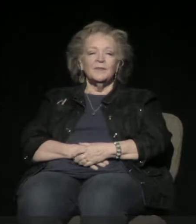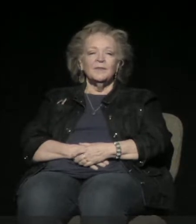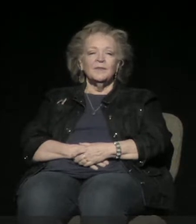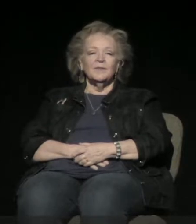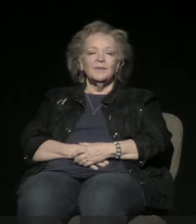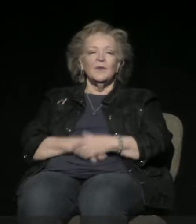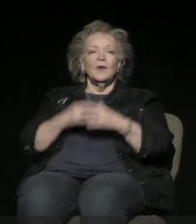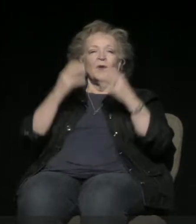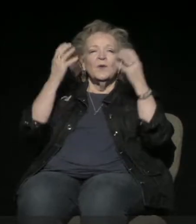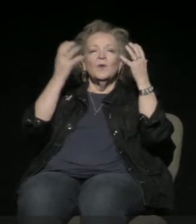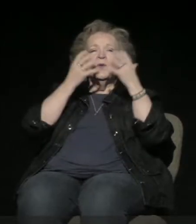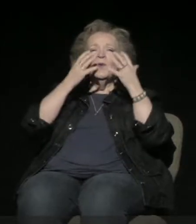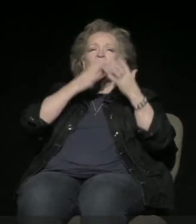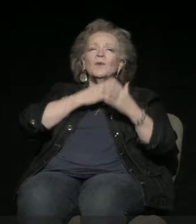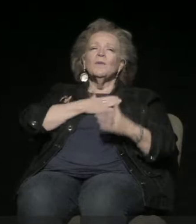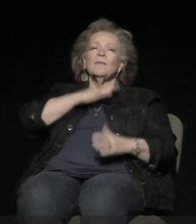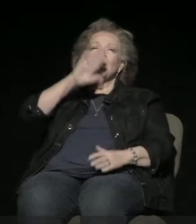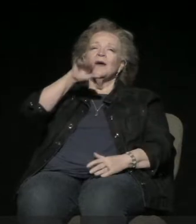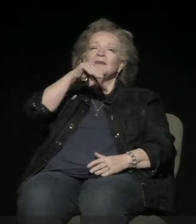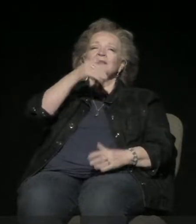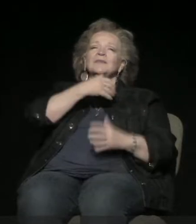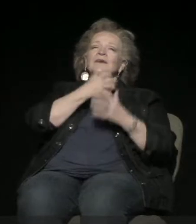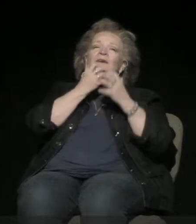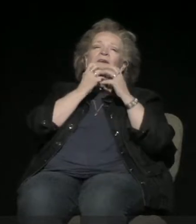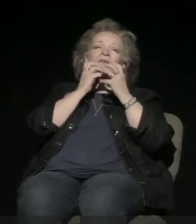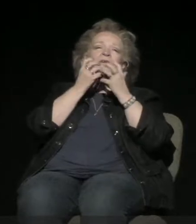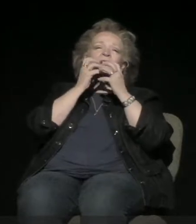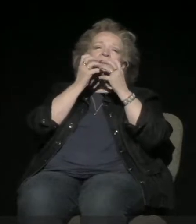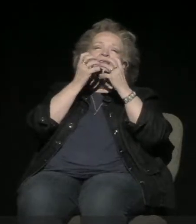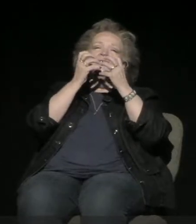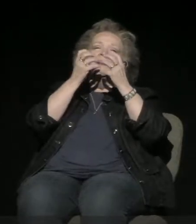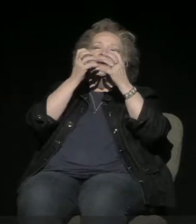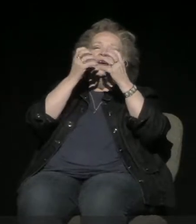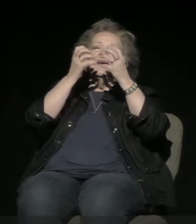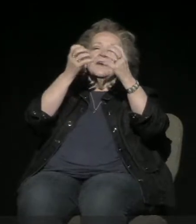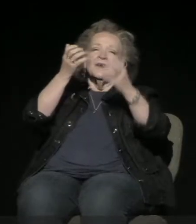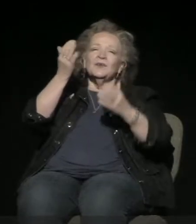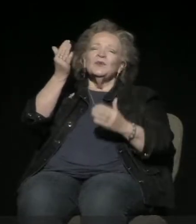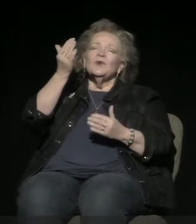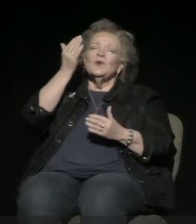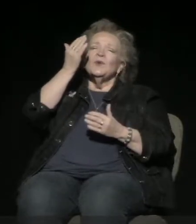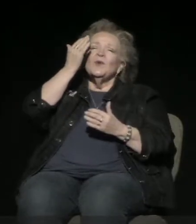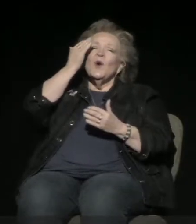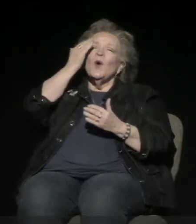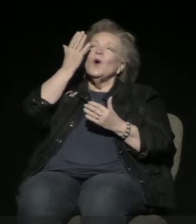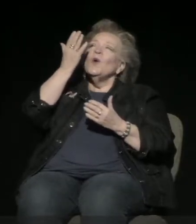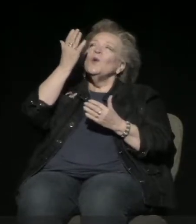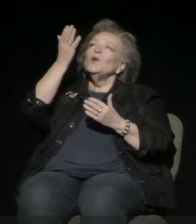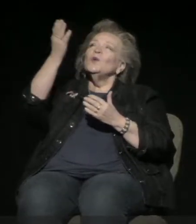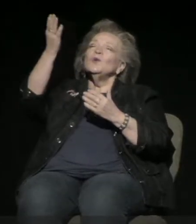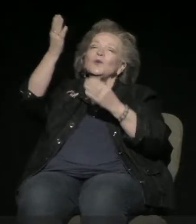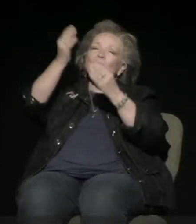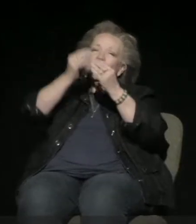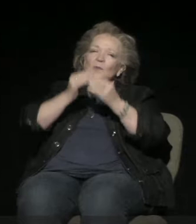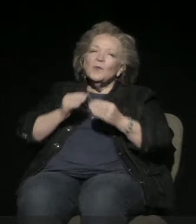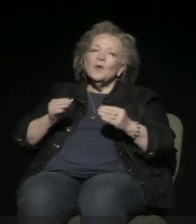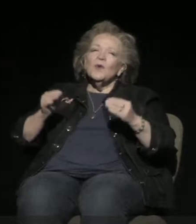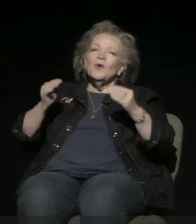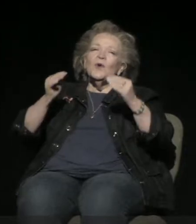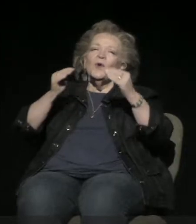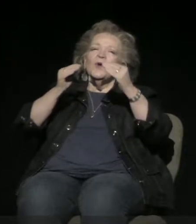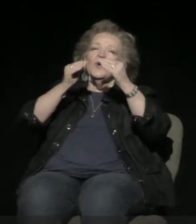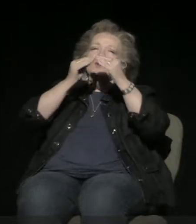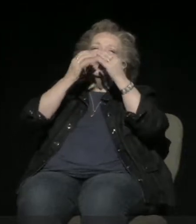My Soul Cries Out Just To Know To You More